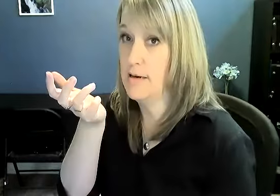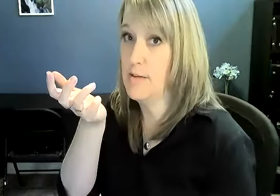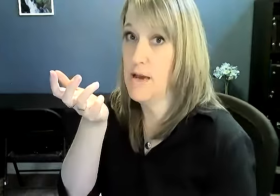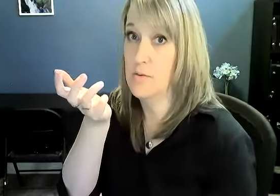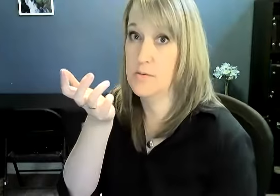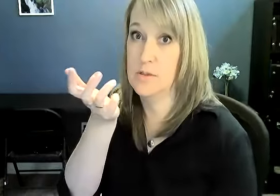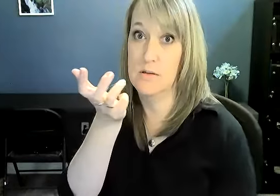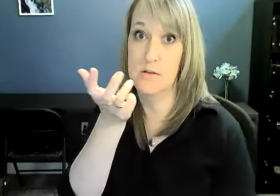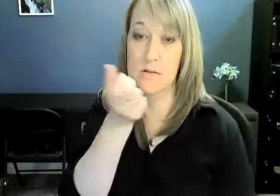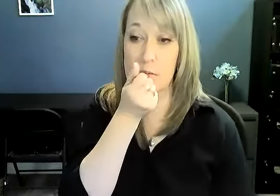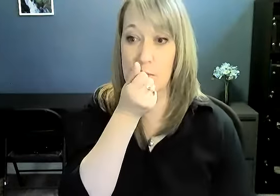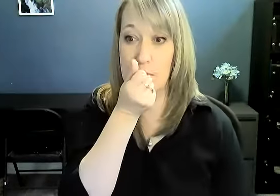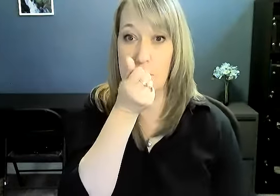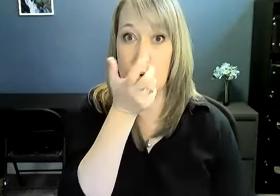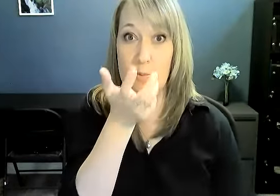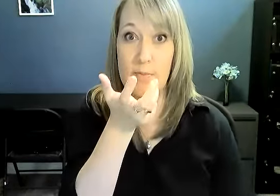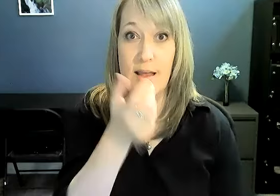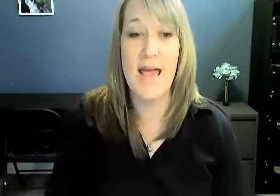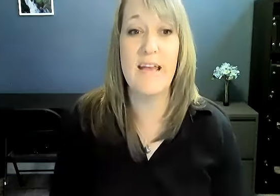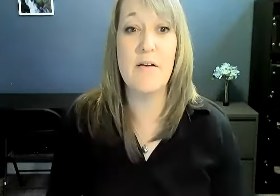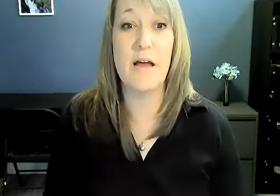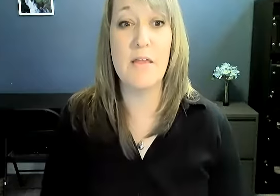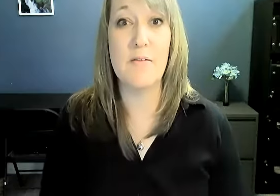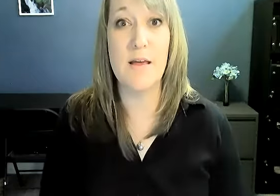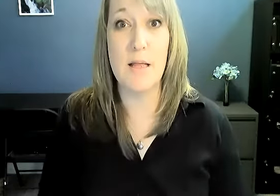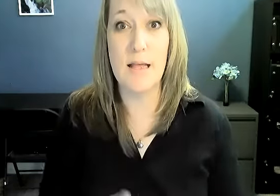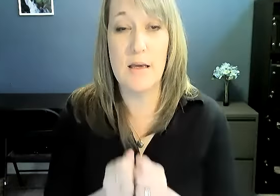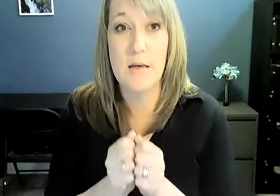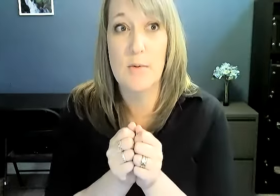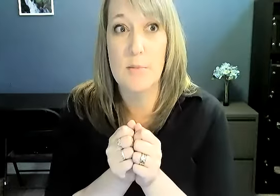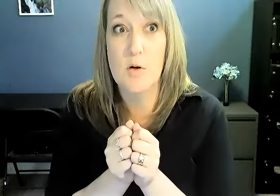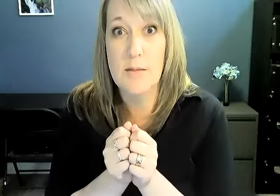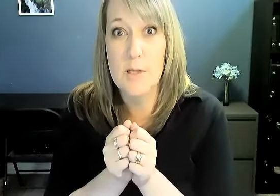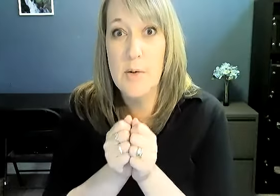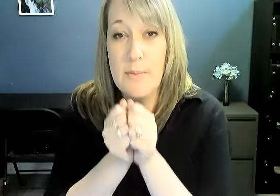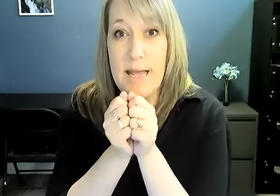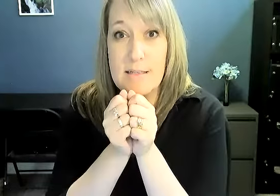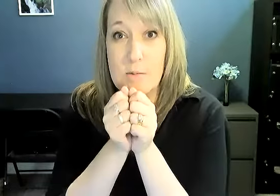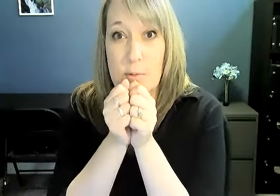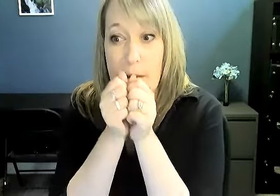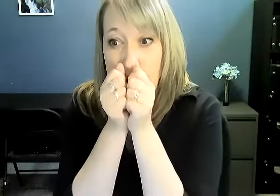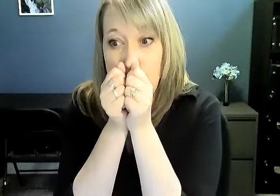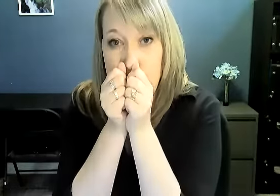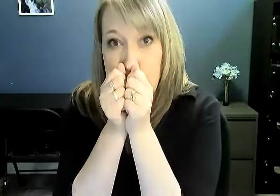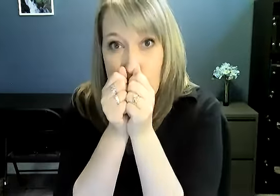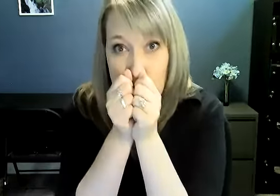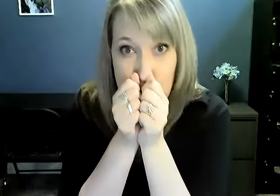come out. Warm. And I think of that by like when I'm cold, I blow on my hands to warm them up.